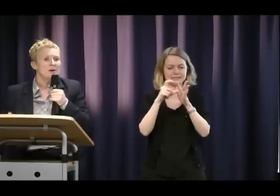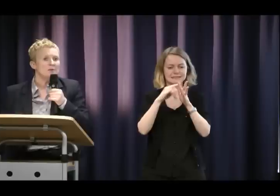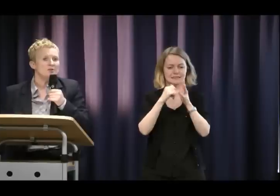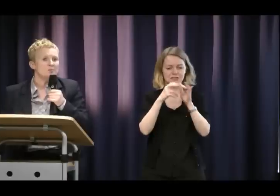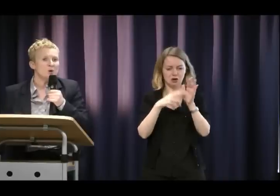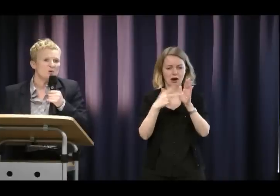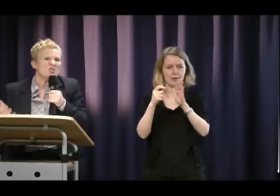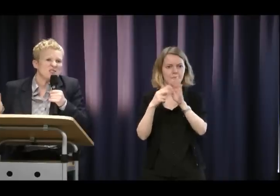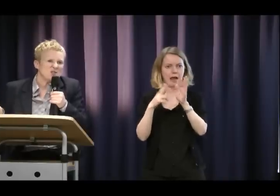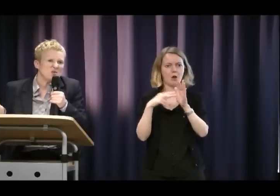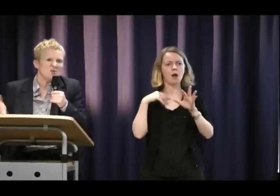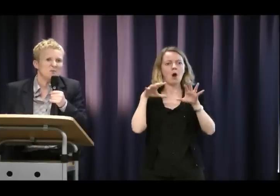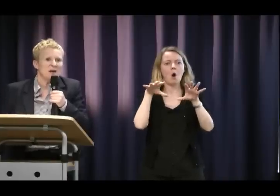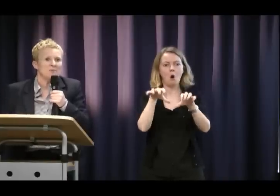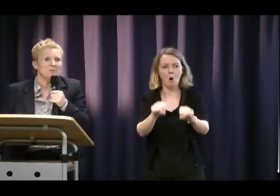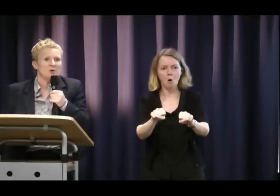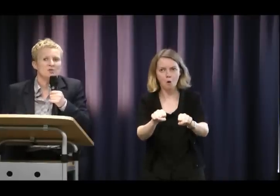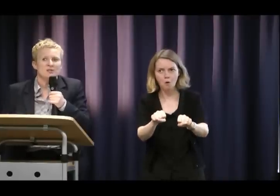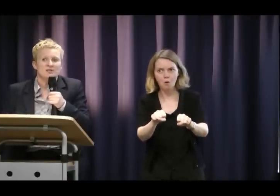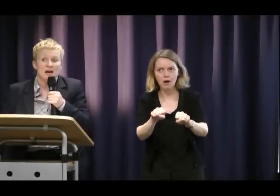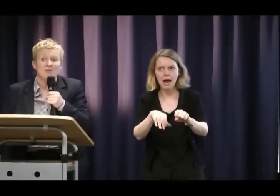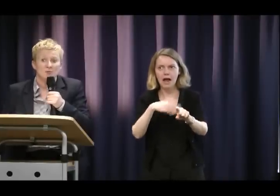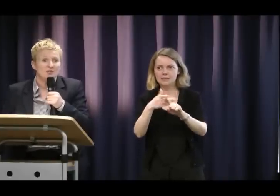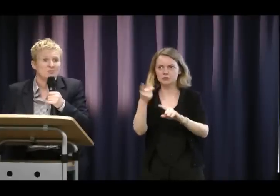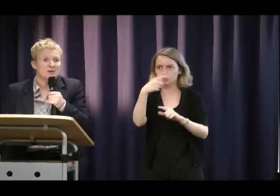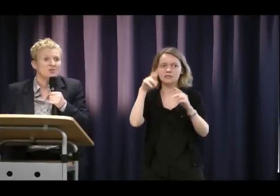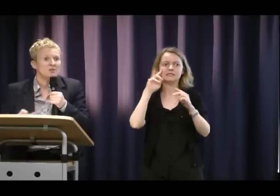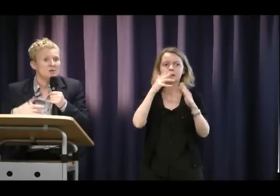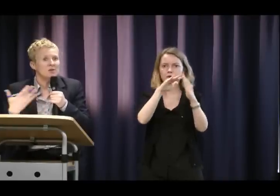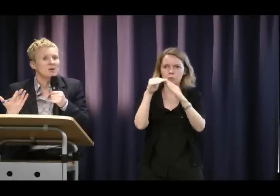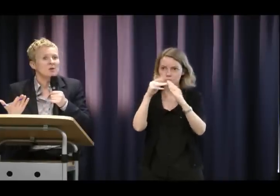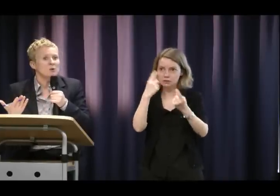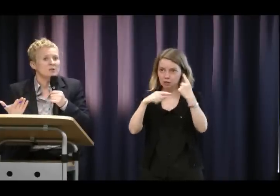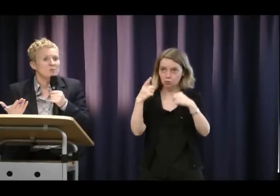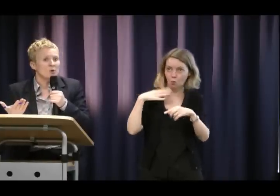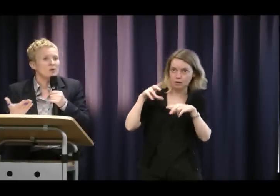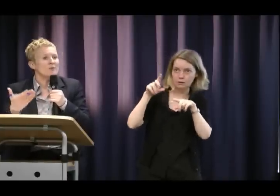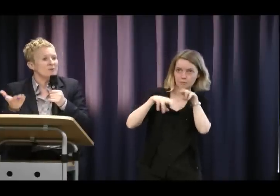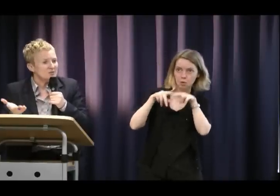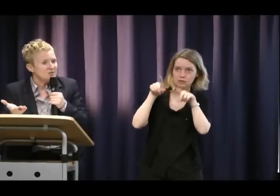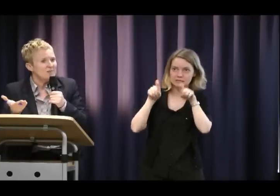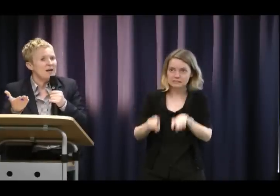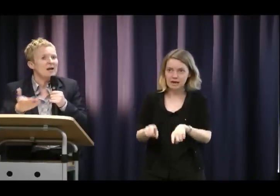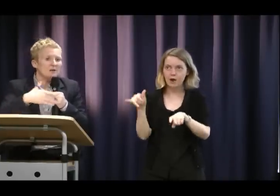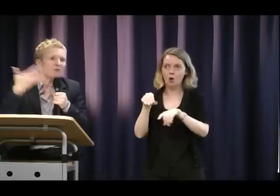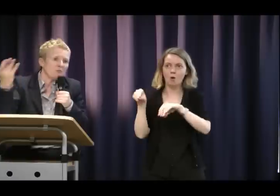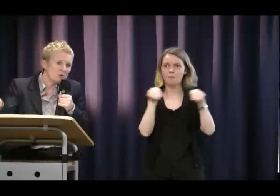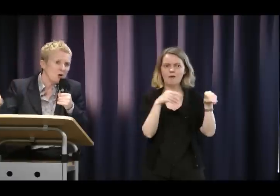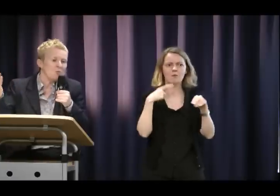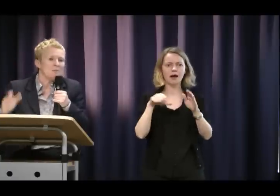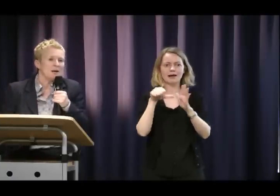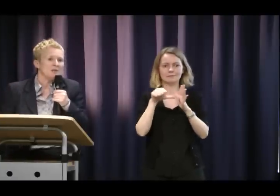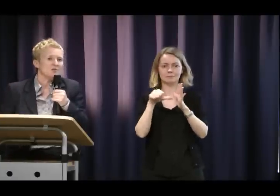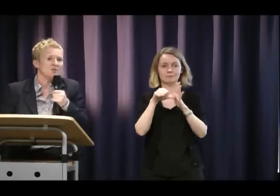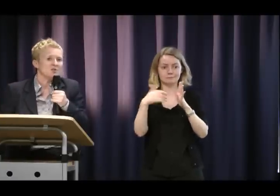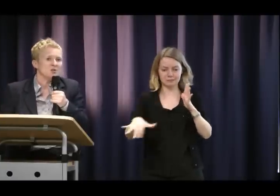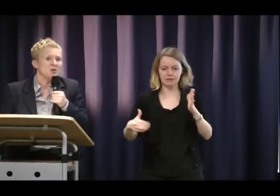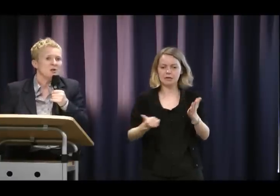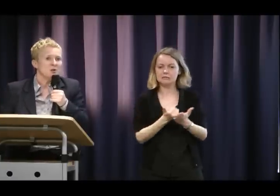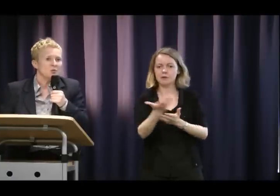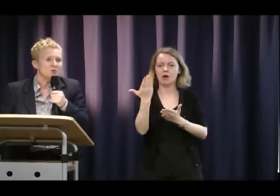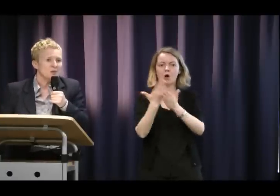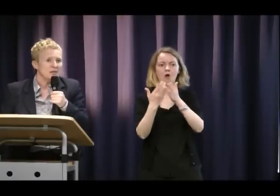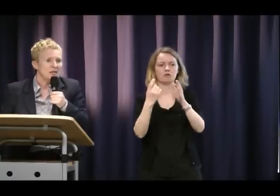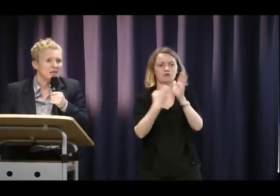through this process, because those things are very expensive, and we didn't want to invest in that if we make a